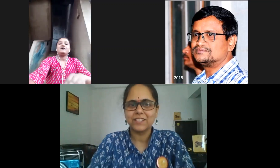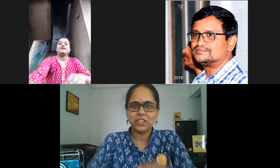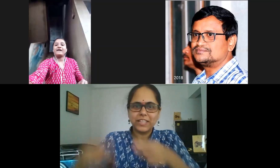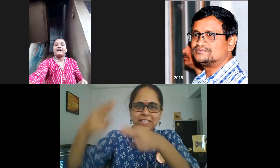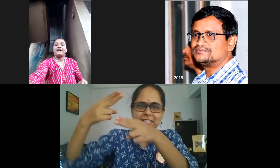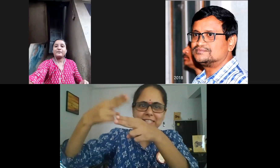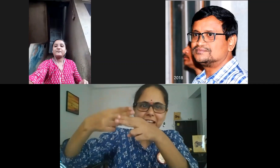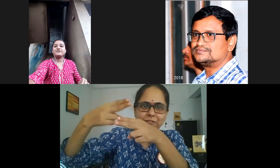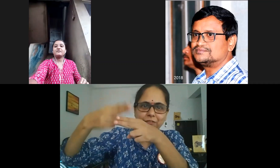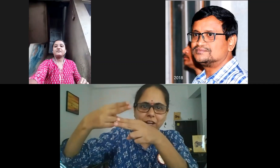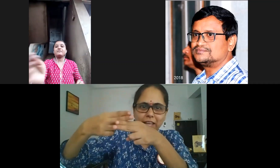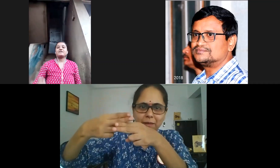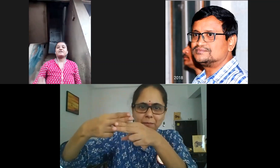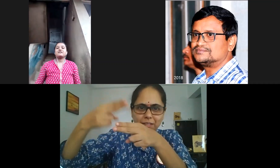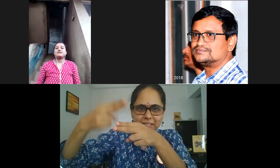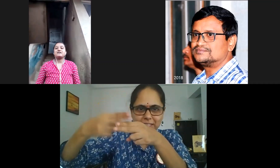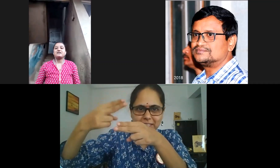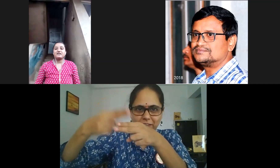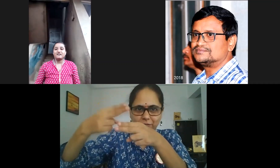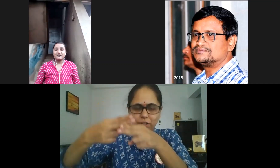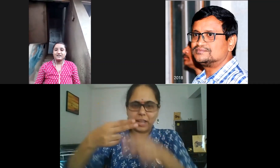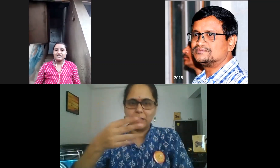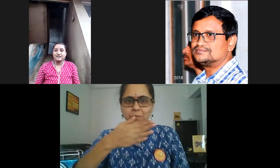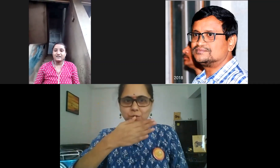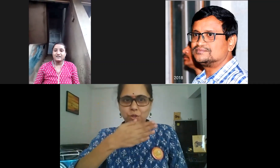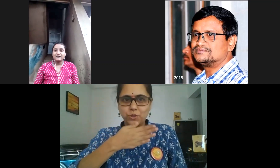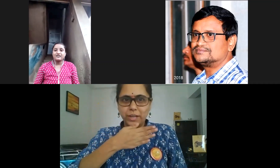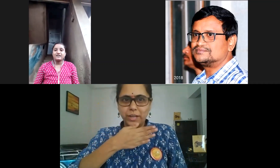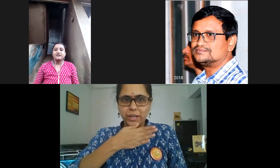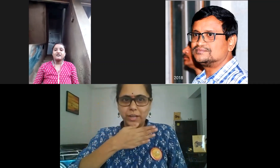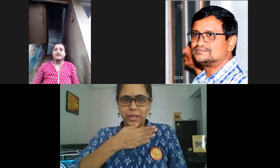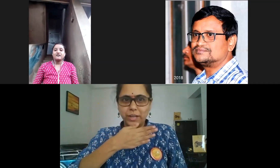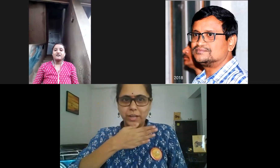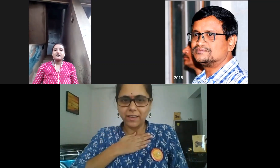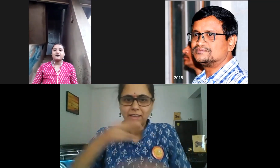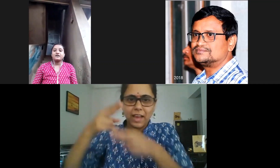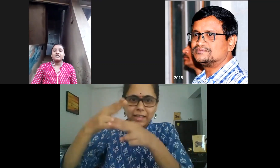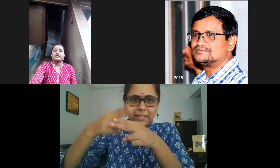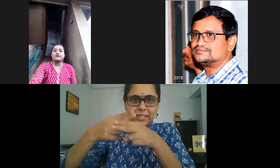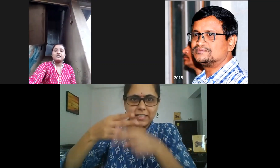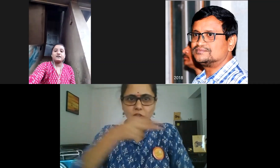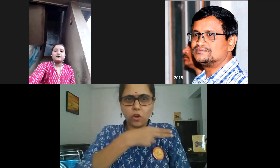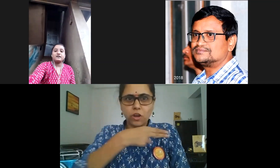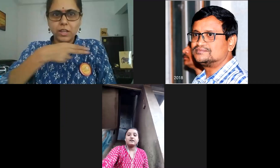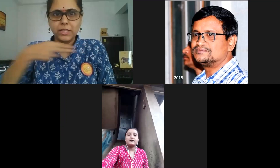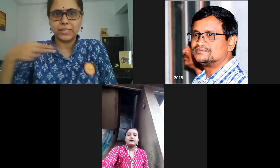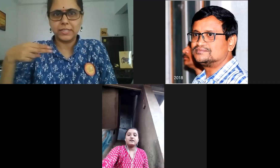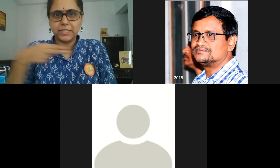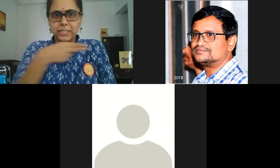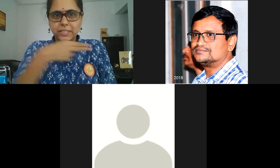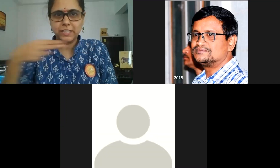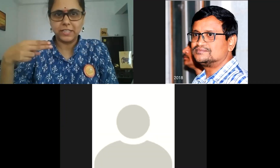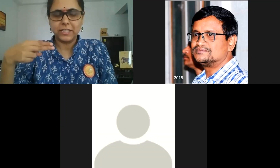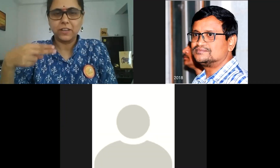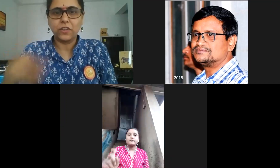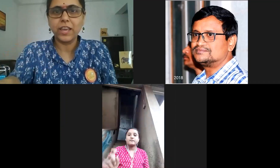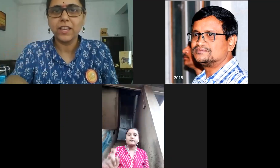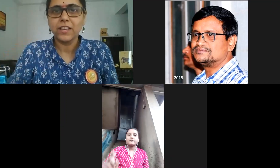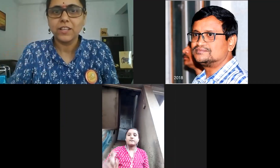Hello, ma'am. For name, this is sign for name. So you can try either this or this. Just this. Okay. So